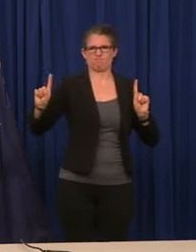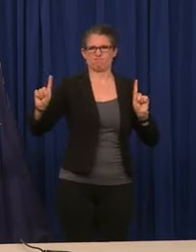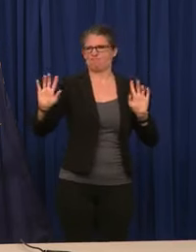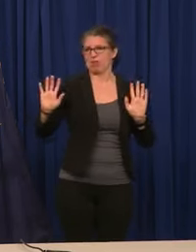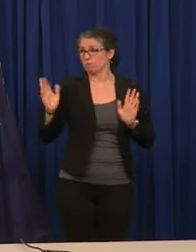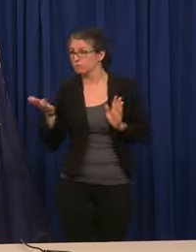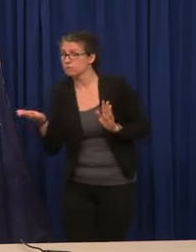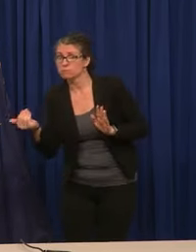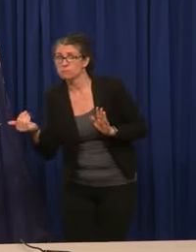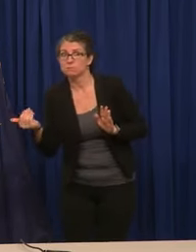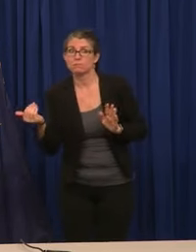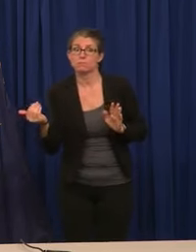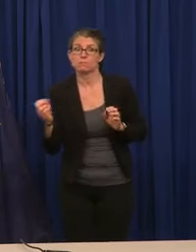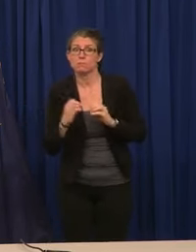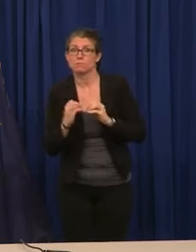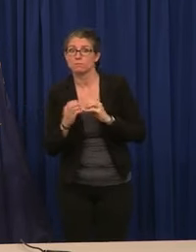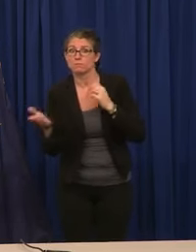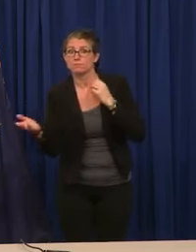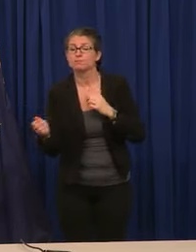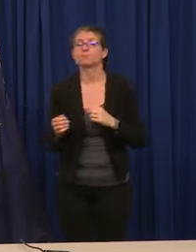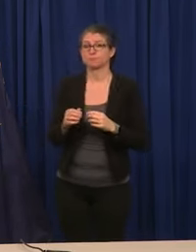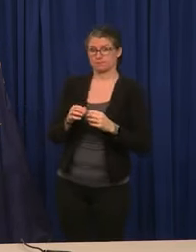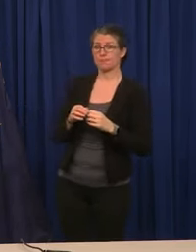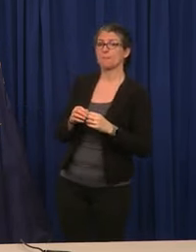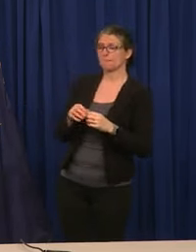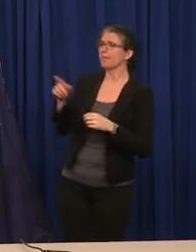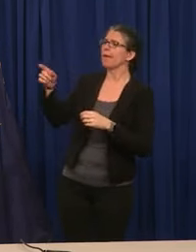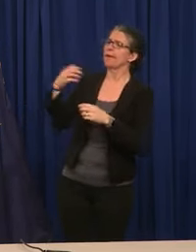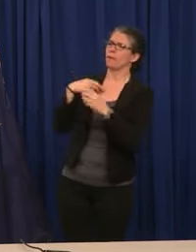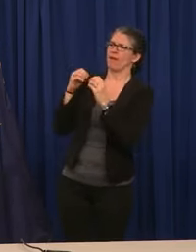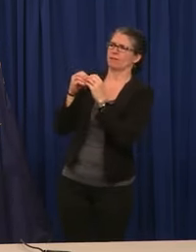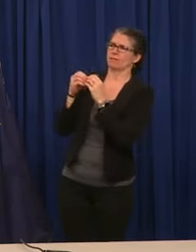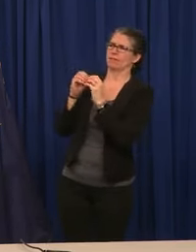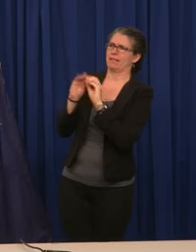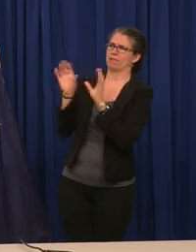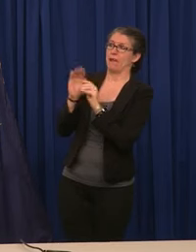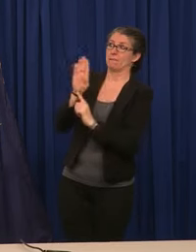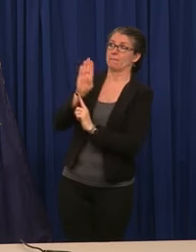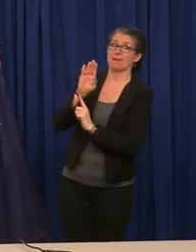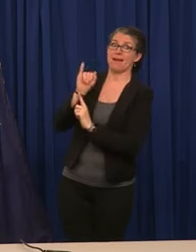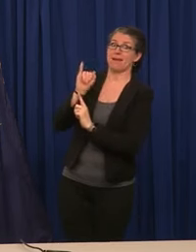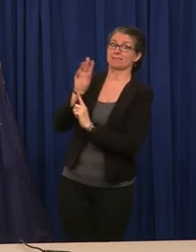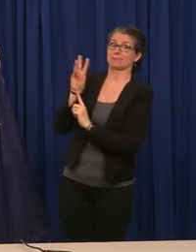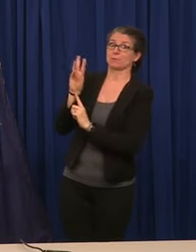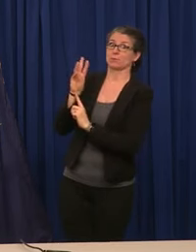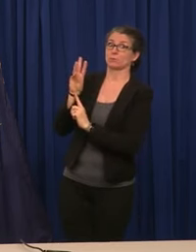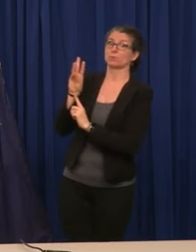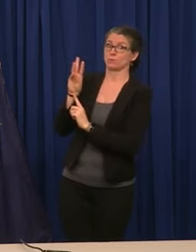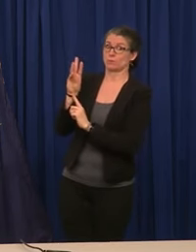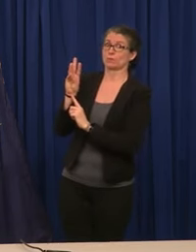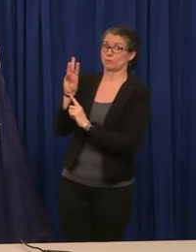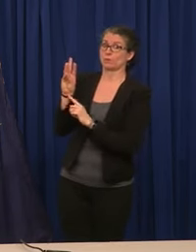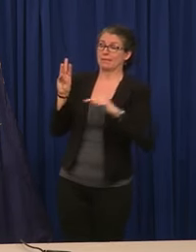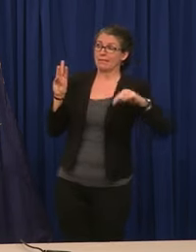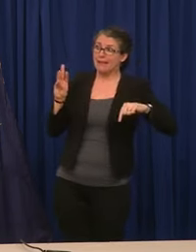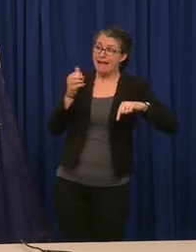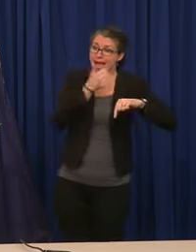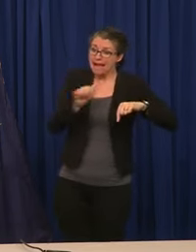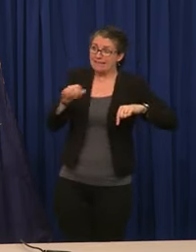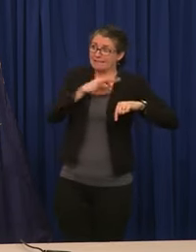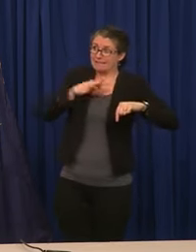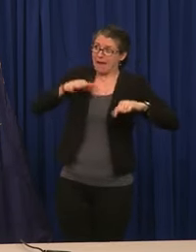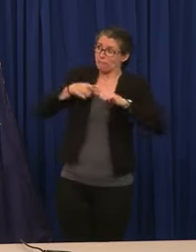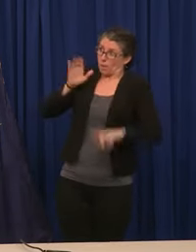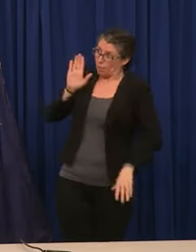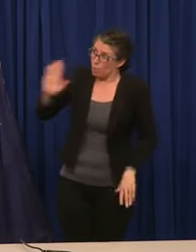CDC staff has either is going or has been there to check. Has that happened? What I will tell you is that every single employer